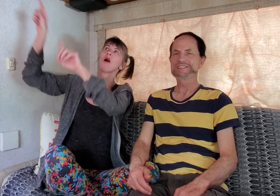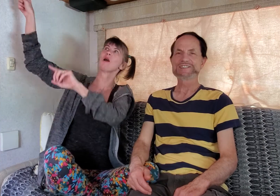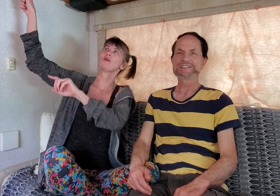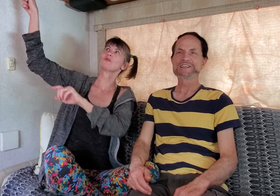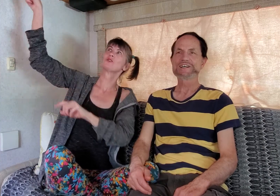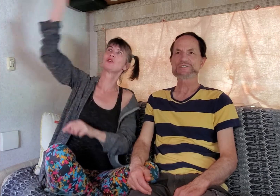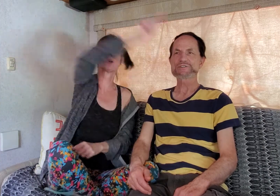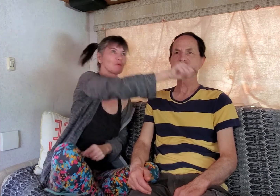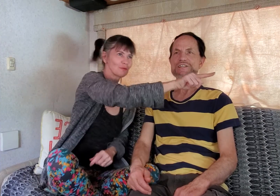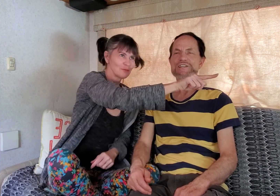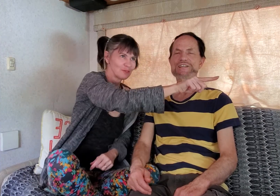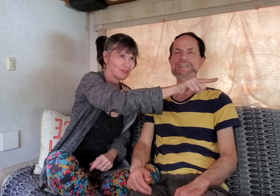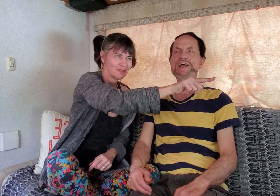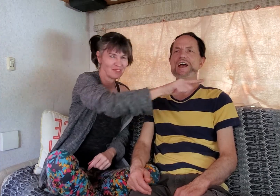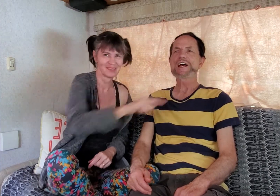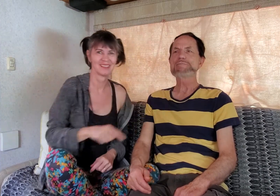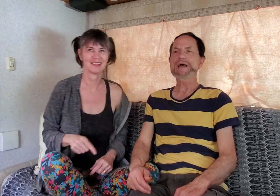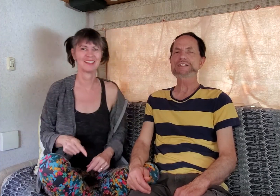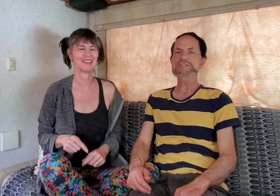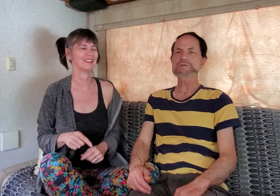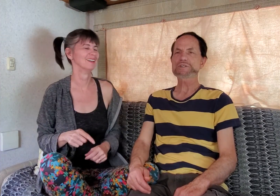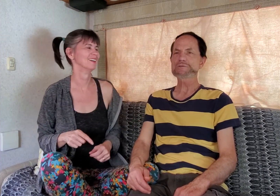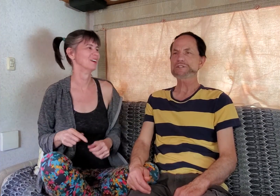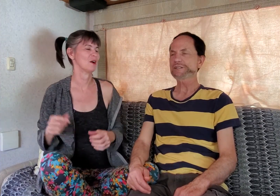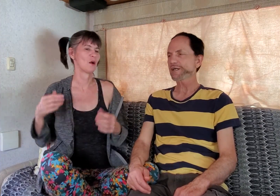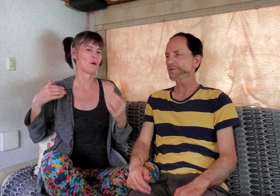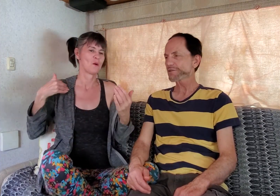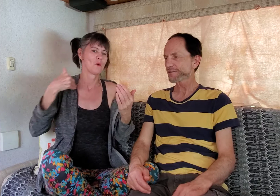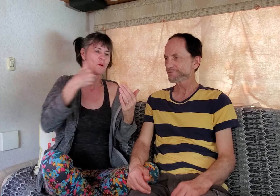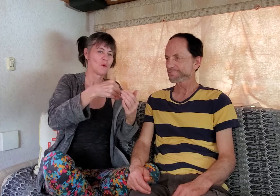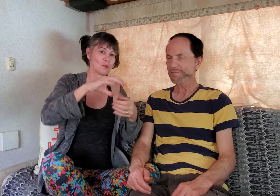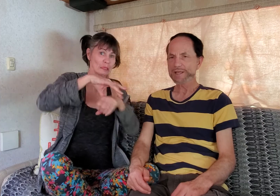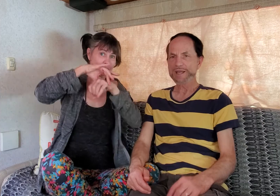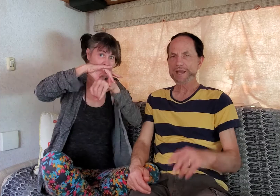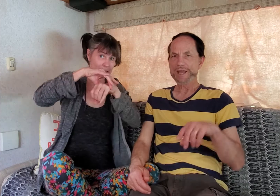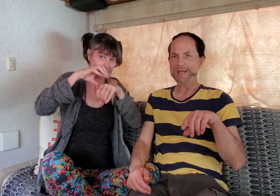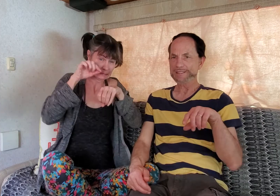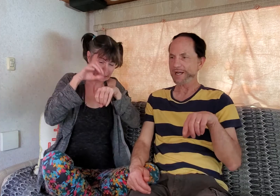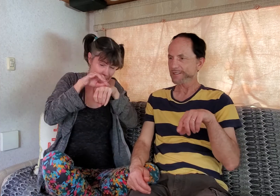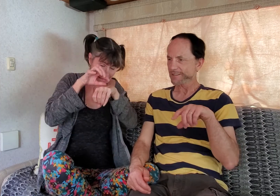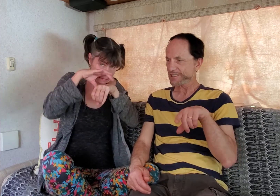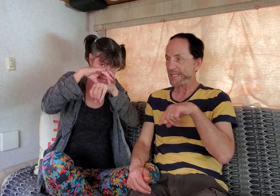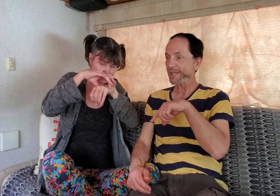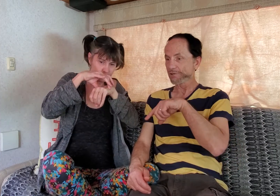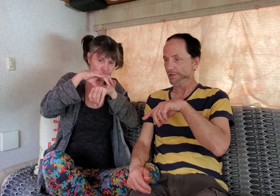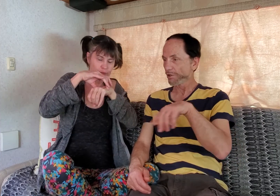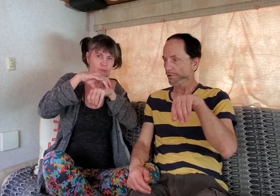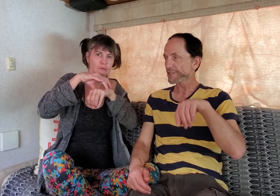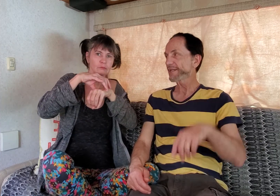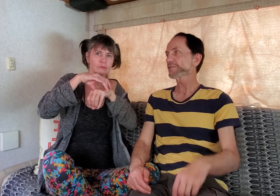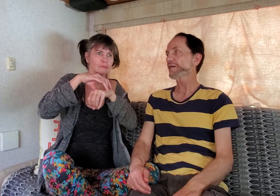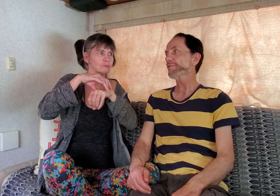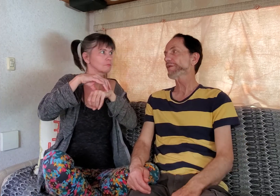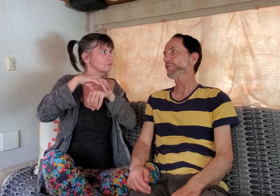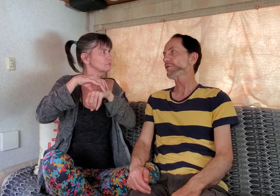star. A shooting star, yes, had passed too close to the Earth and gotten its tail all tangled up in the North